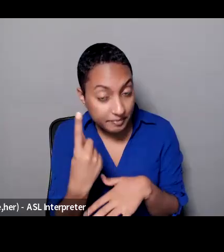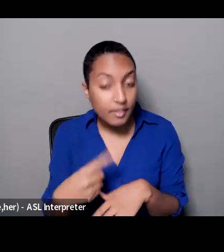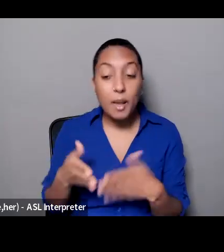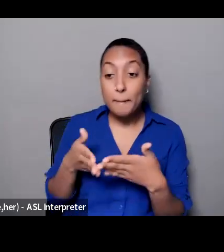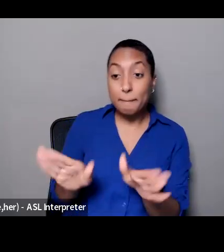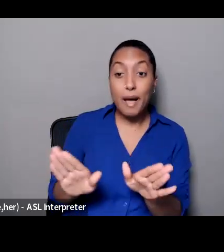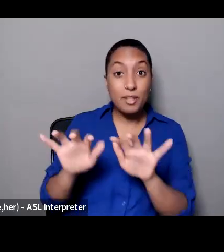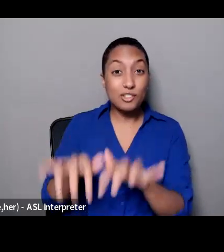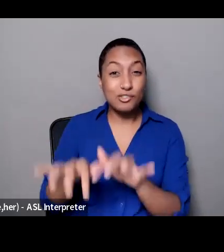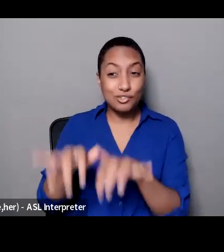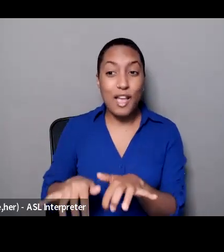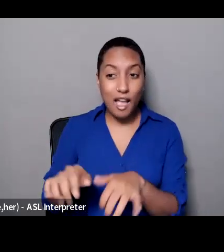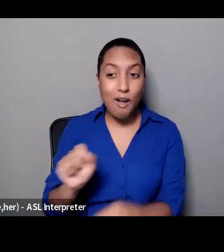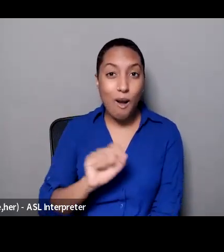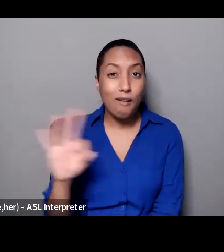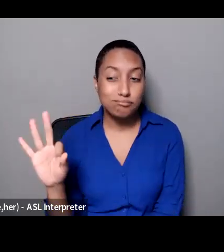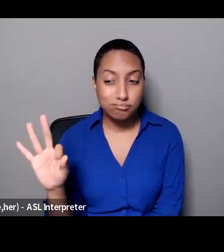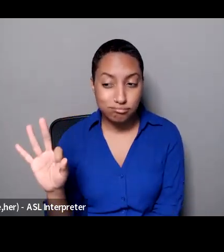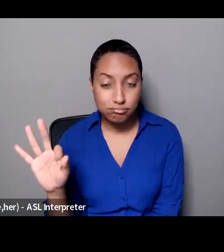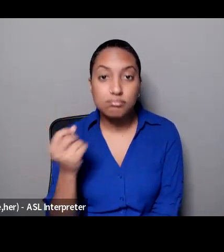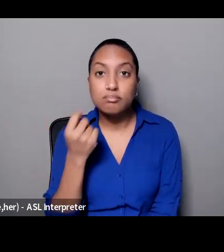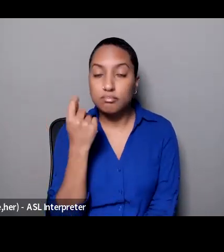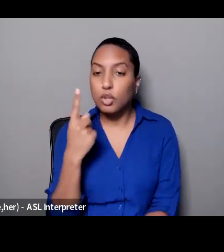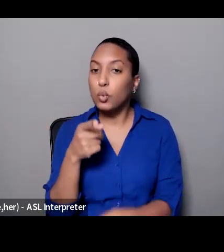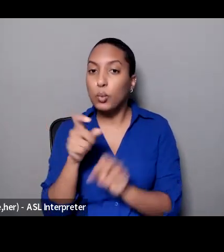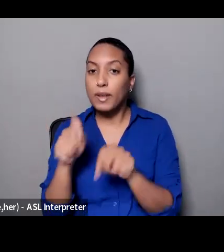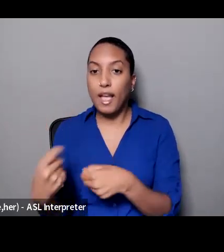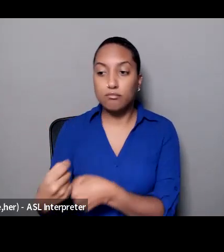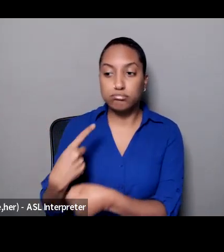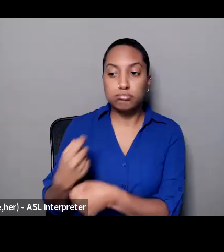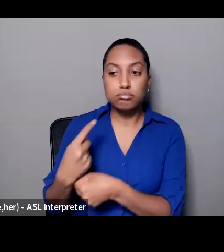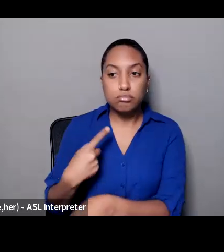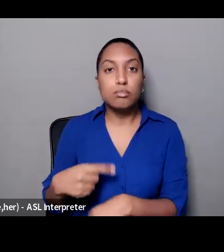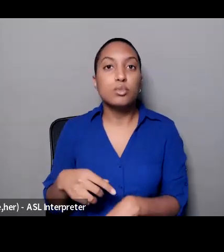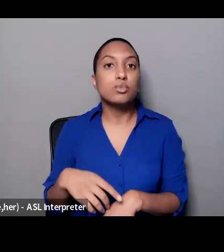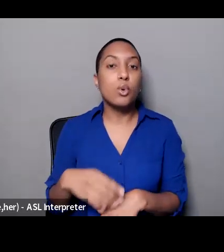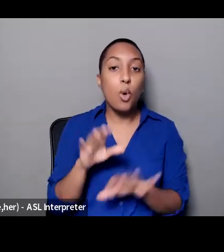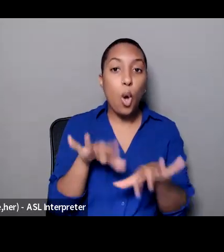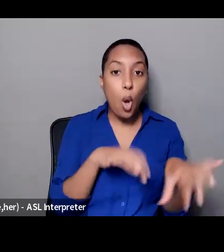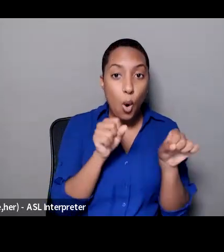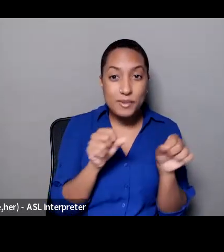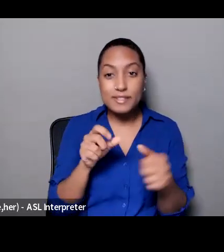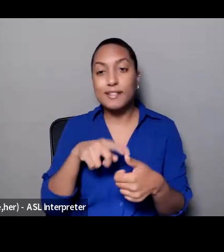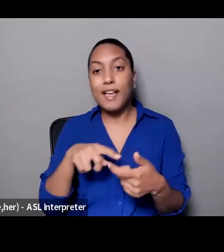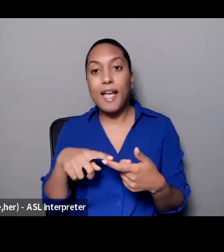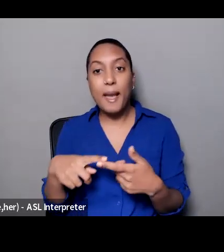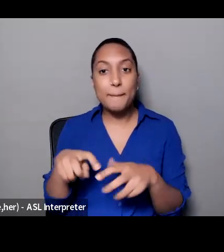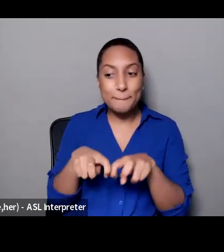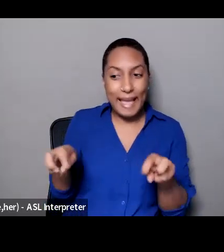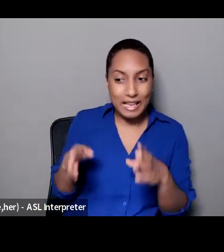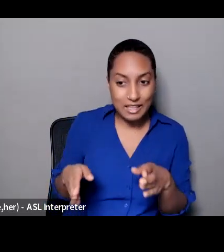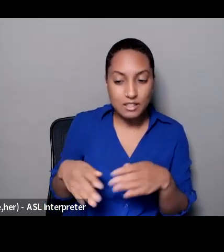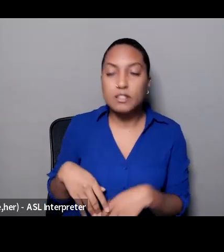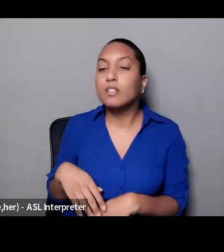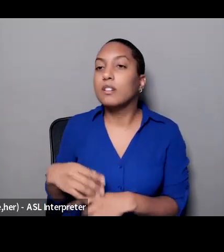and panelists. We are asking that you reserve the chat for a request for technical support only. Please do not use the panelist chat